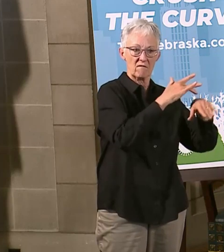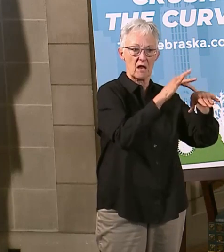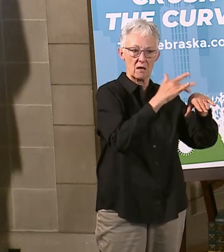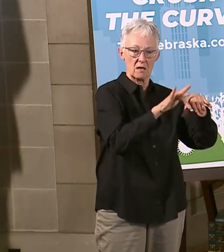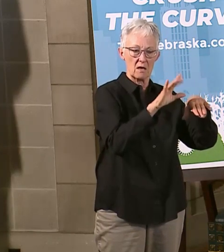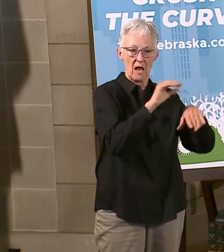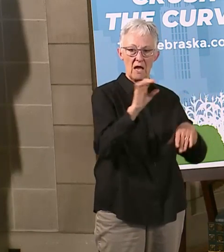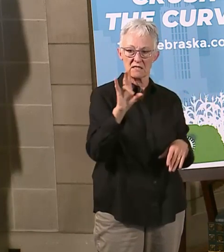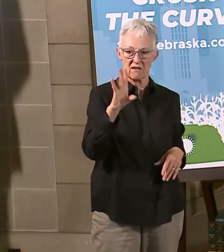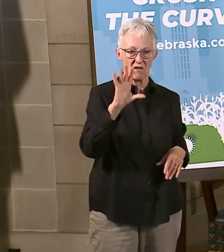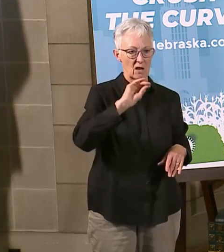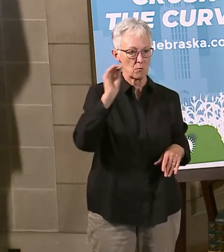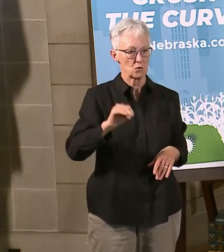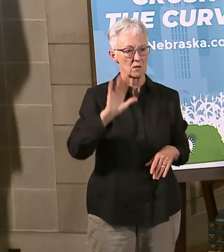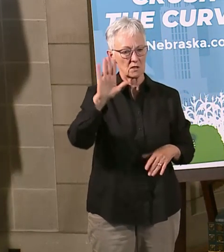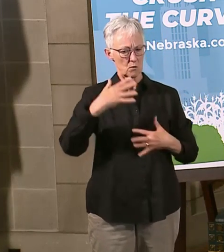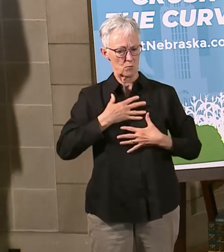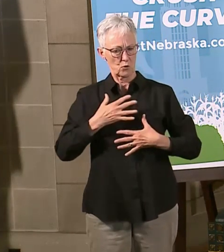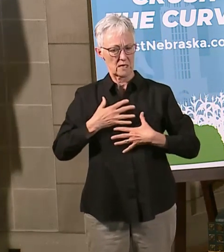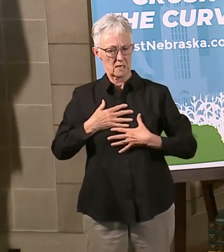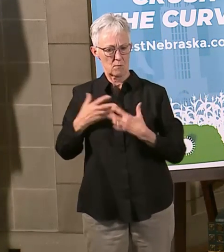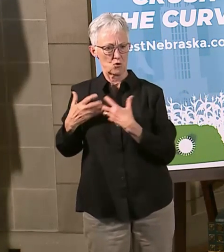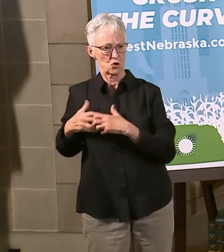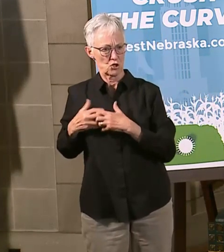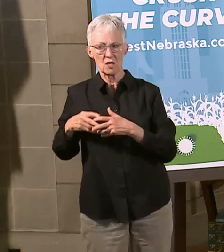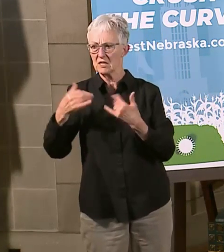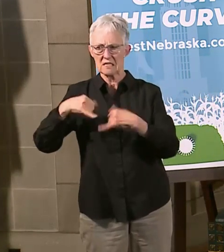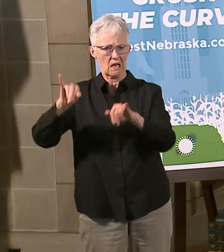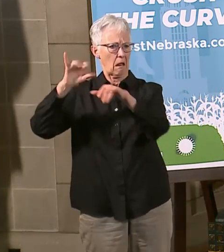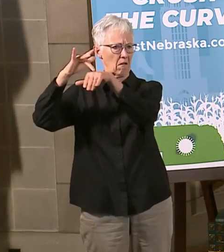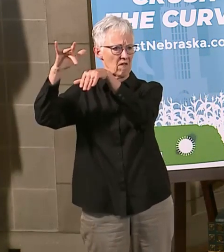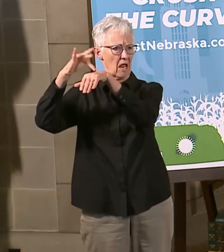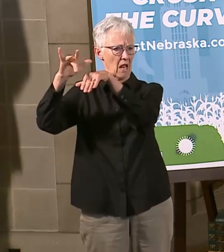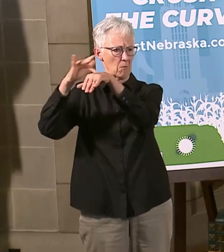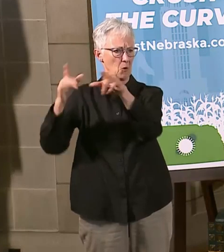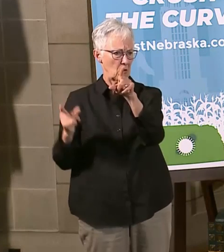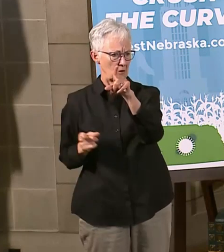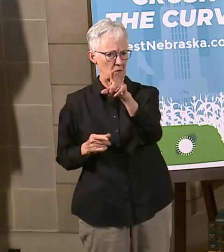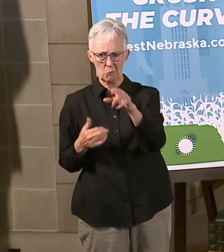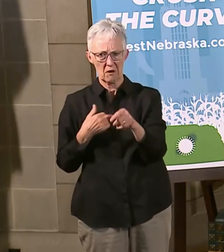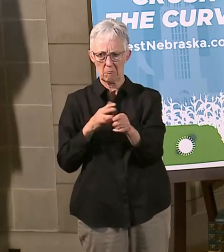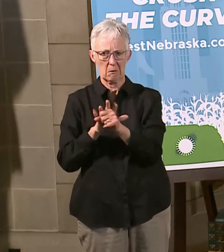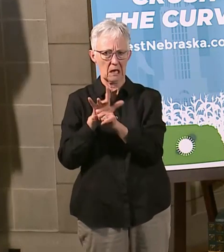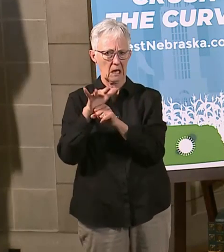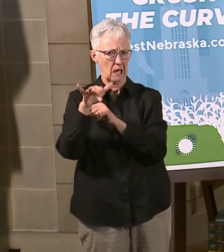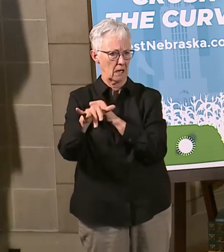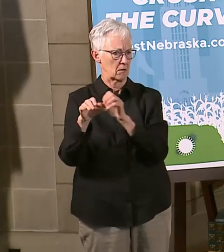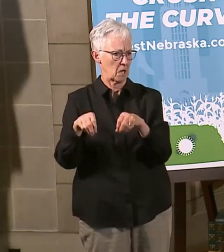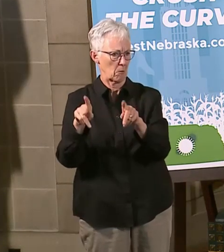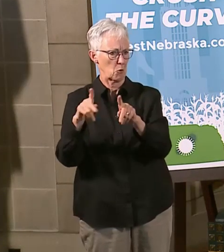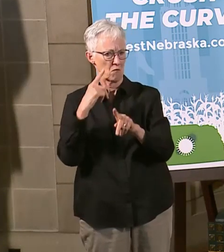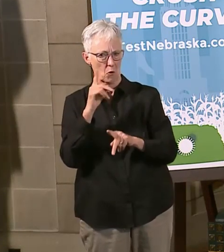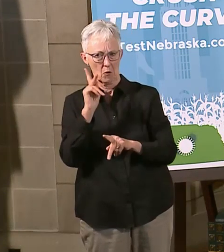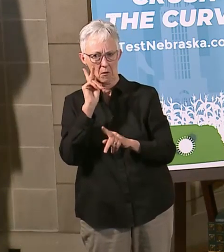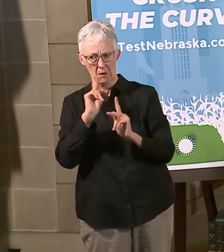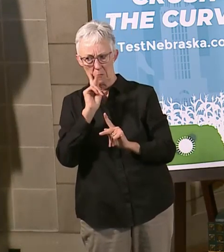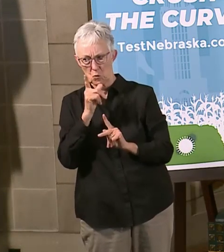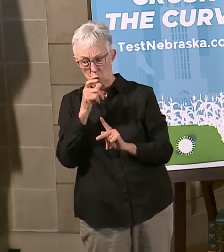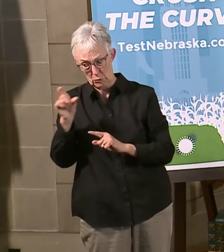of the ventilators are available. So that's our major metropolitan area, and we have lots of capacity there right now. In fact, of those ventilators, we actually